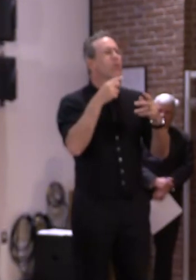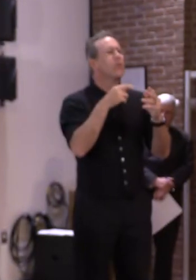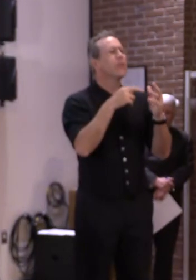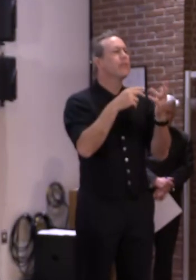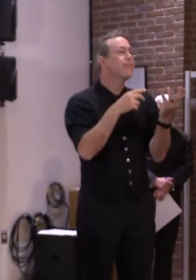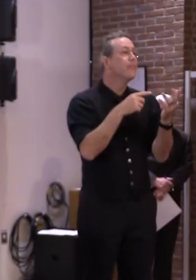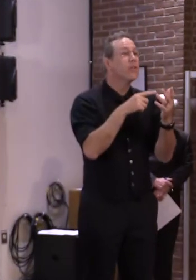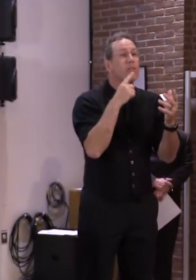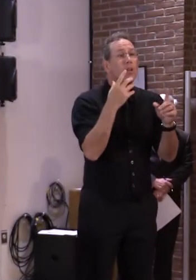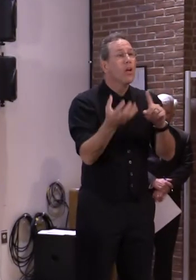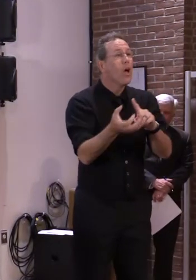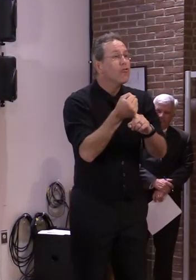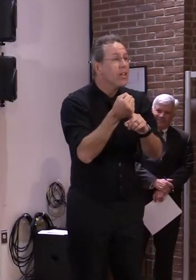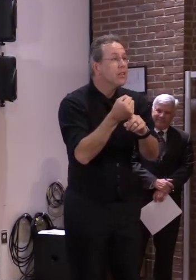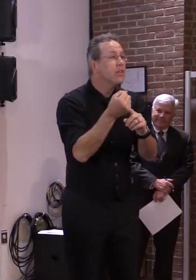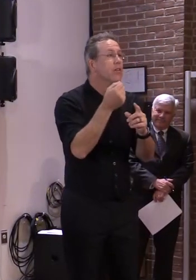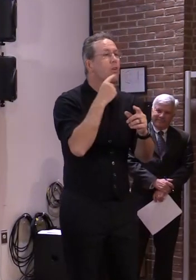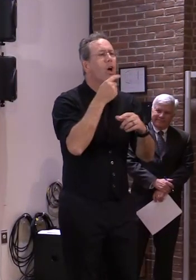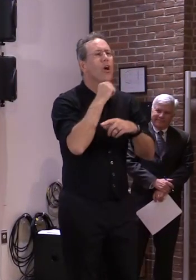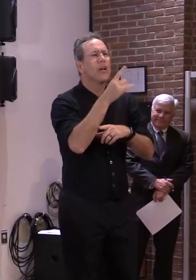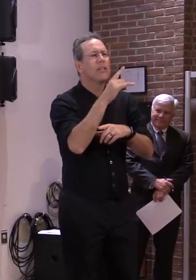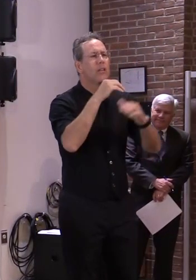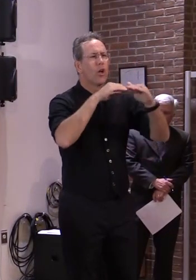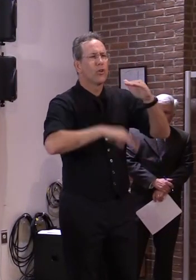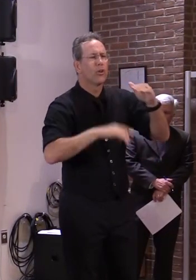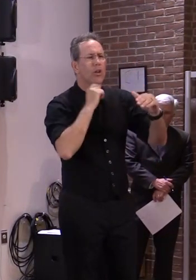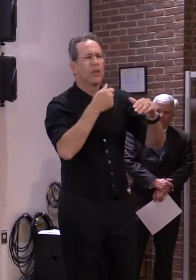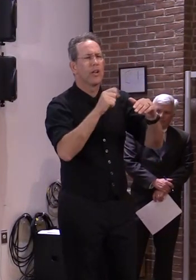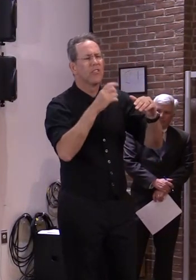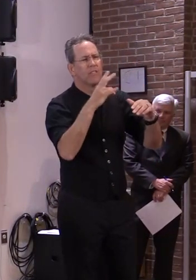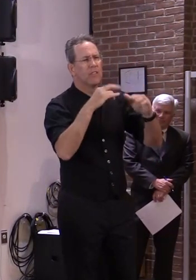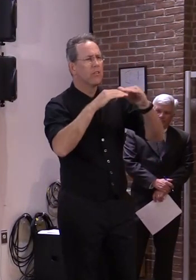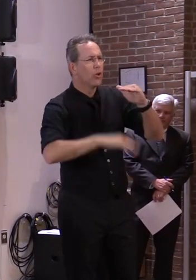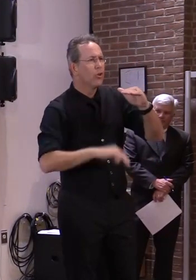we're going back to what we had before. That's